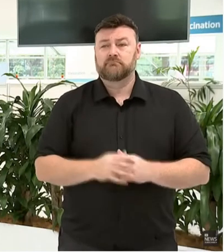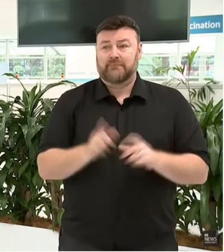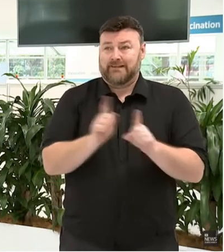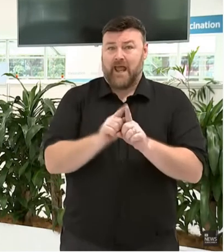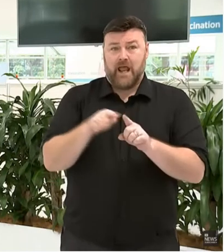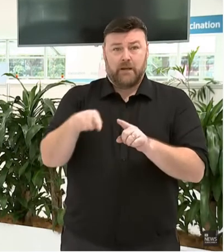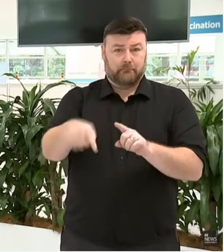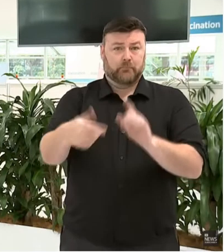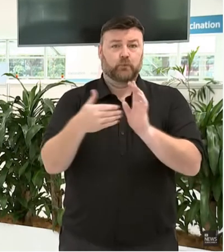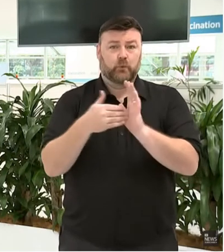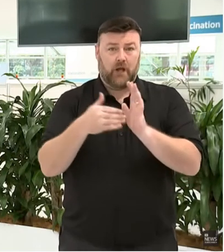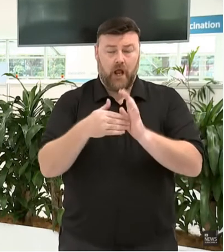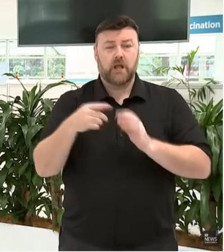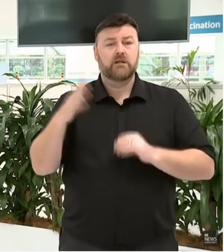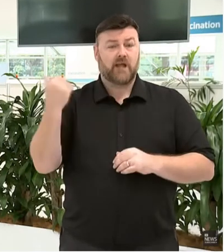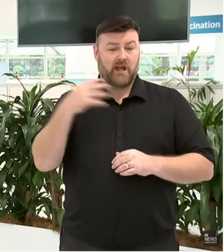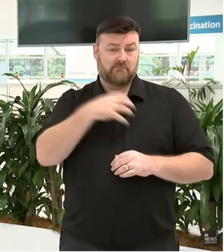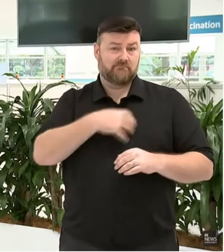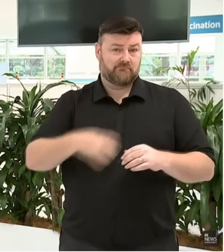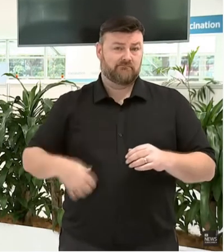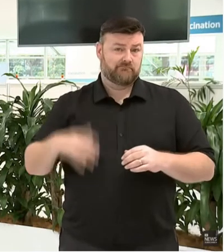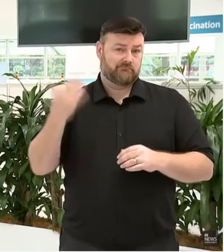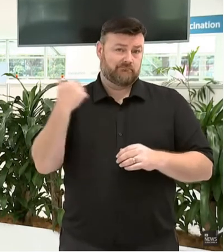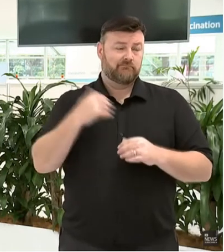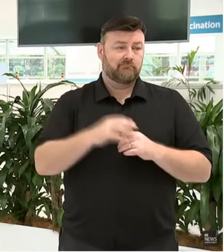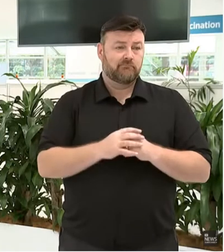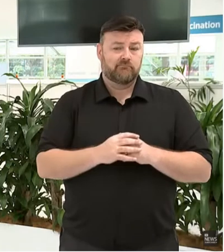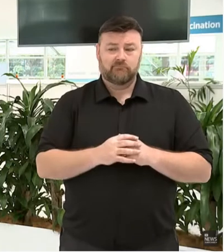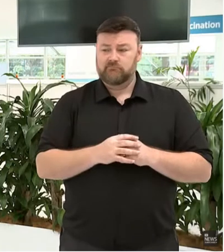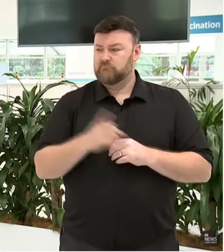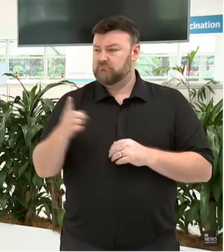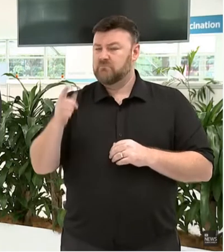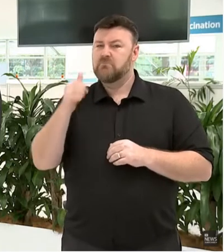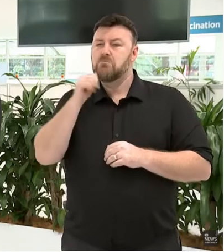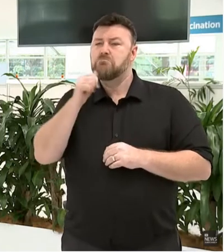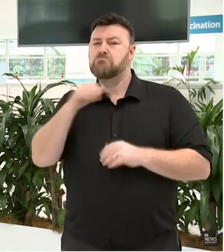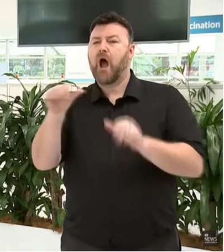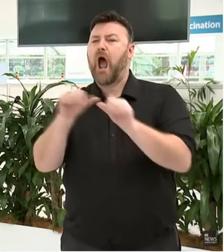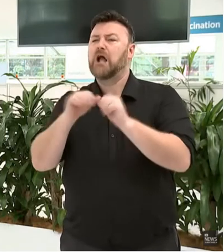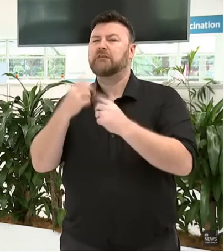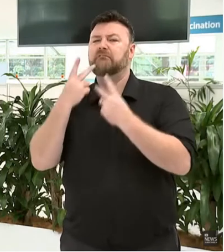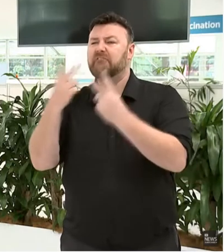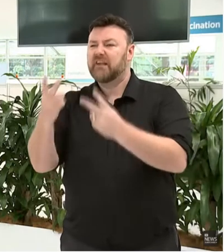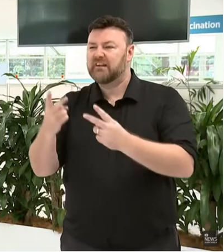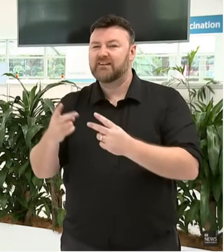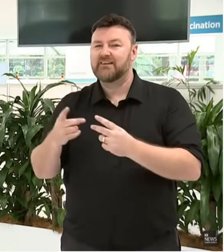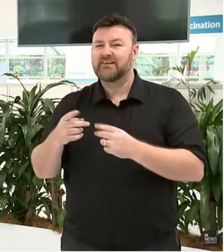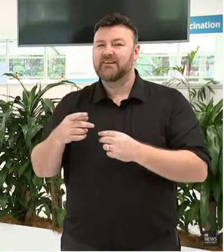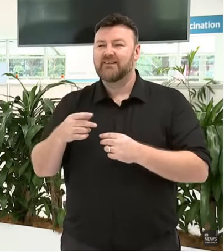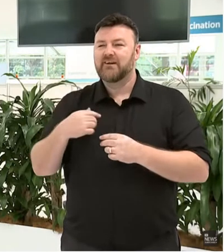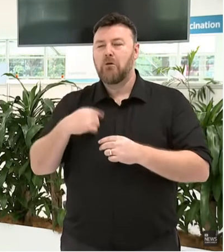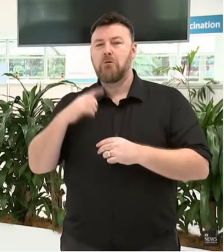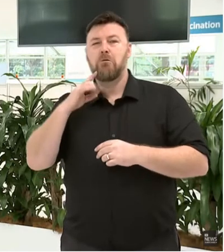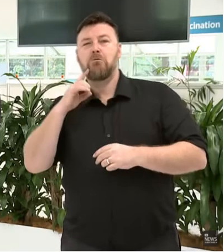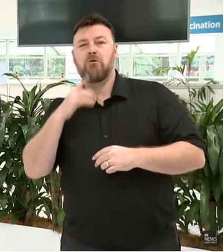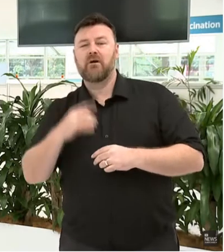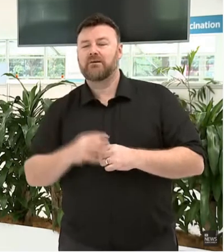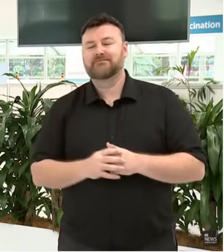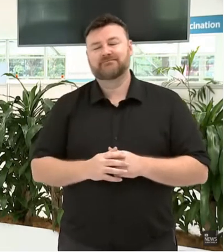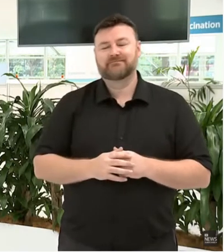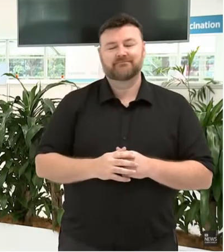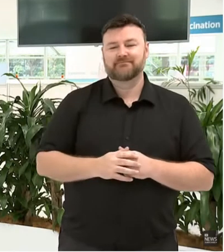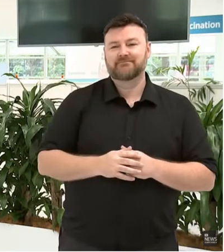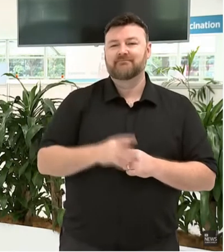are today. As the Health Minister said, they're going to, who is your Auntie Mabel? As you visit, if you're visiting Auntie